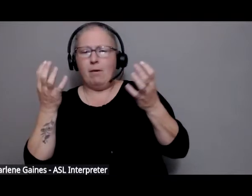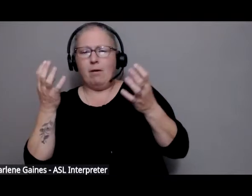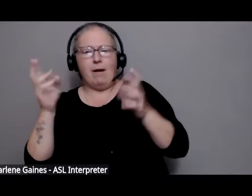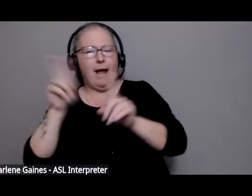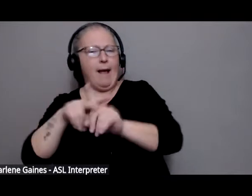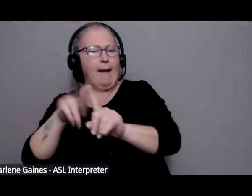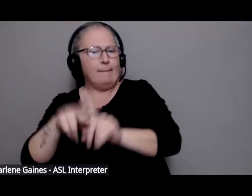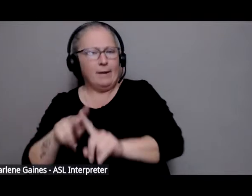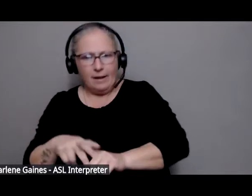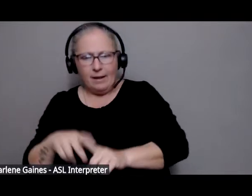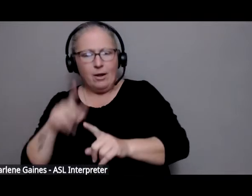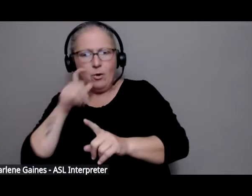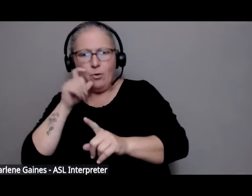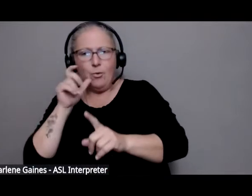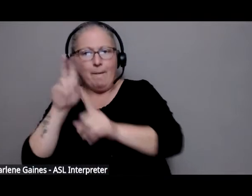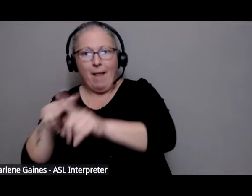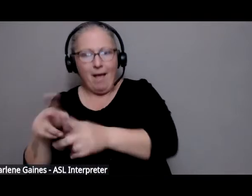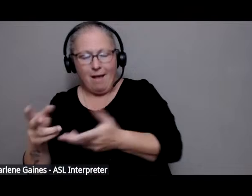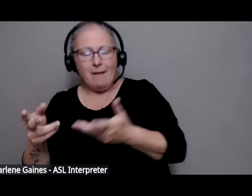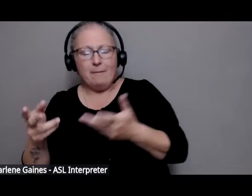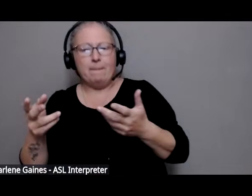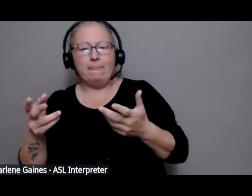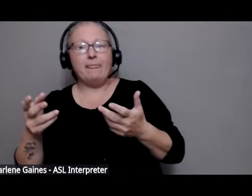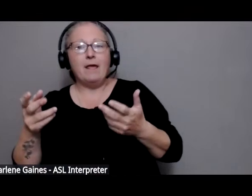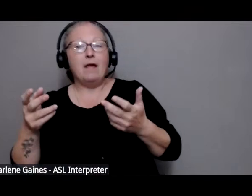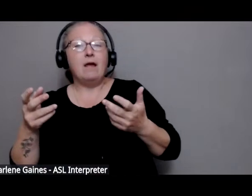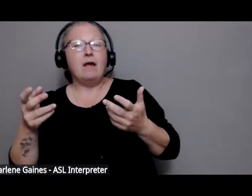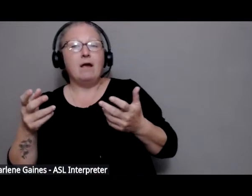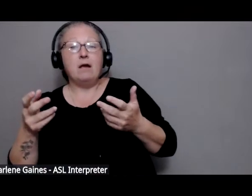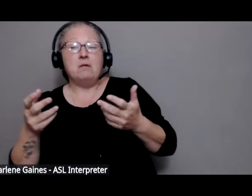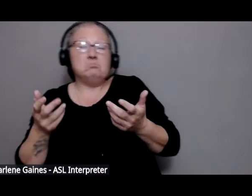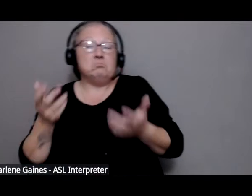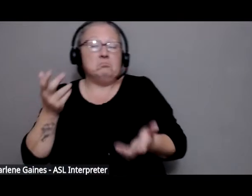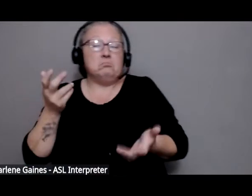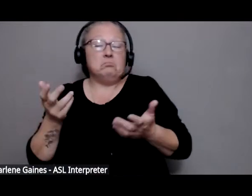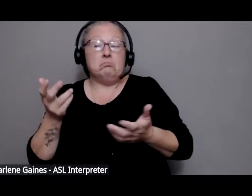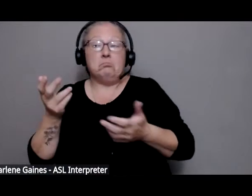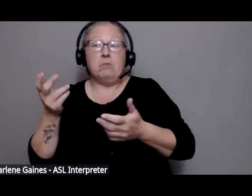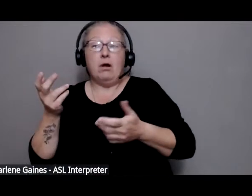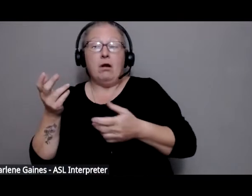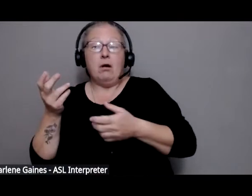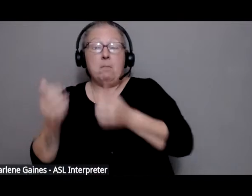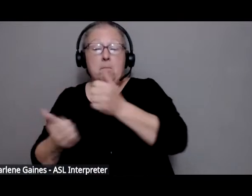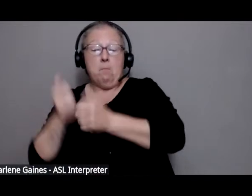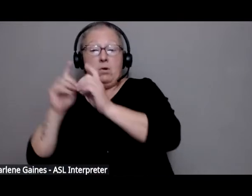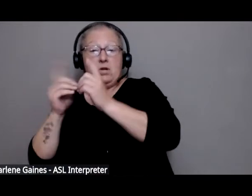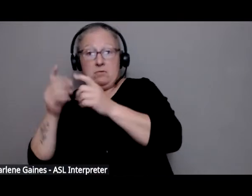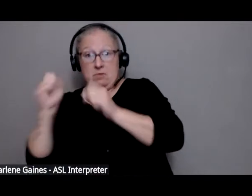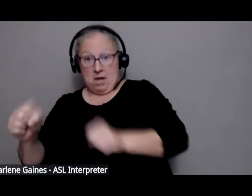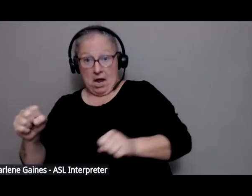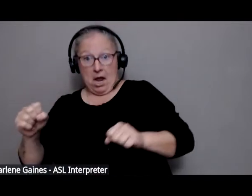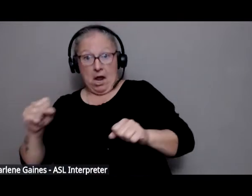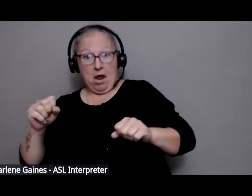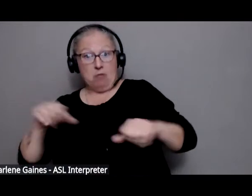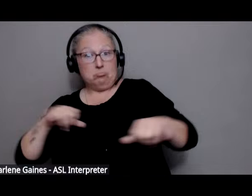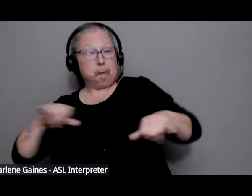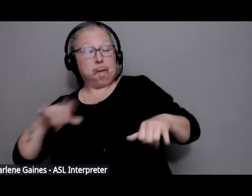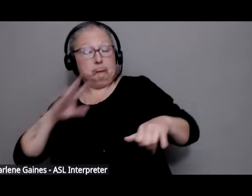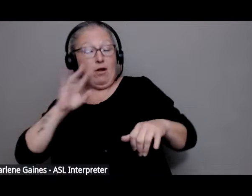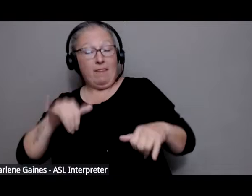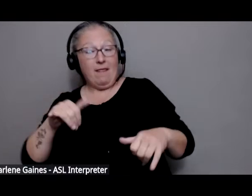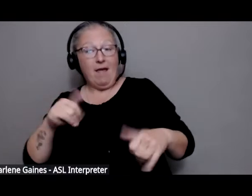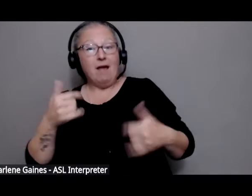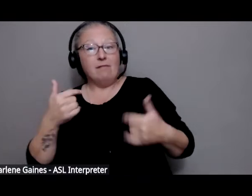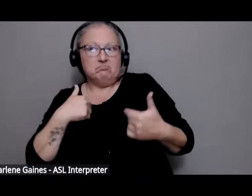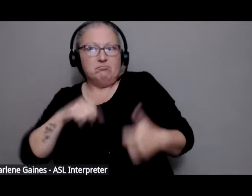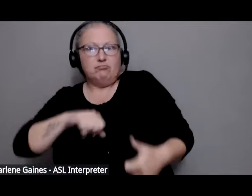applicants for. I would argue that most school districts can't boast that. And I'm proud to be able to